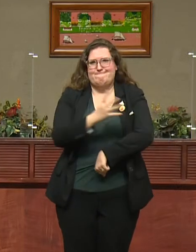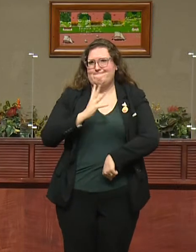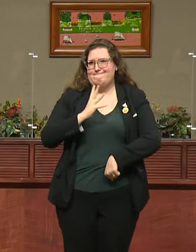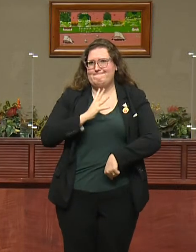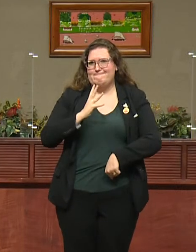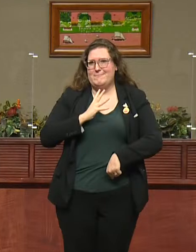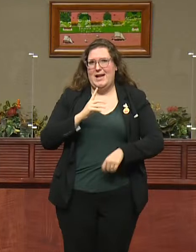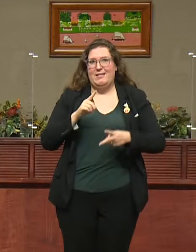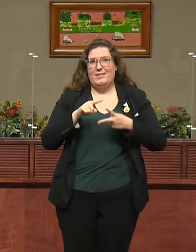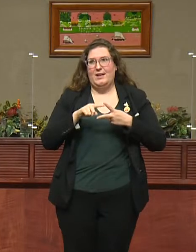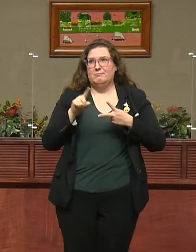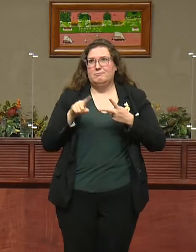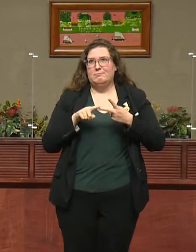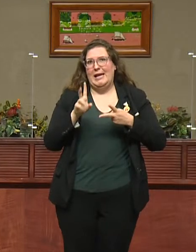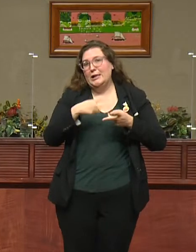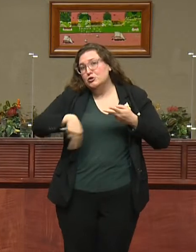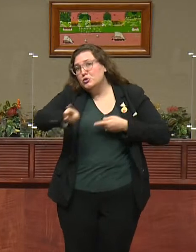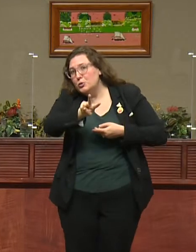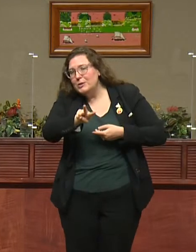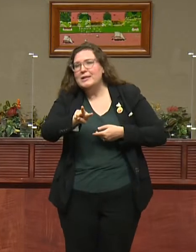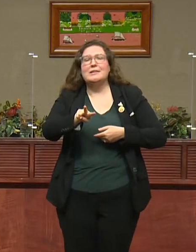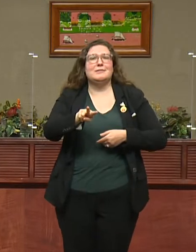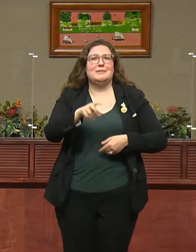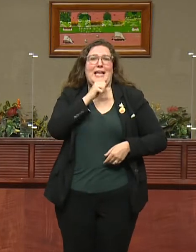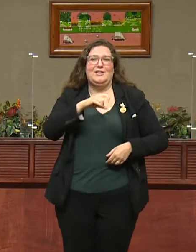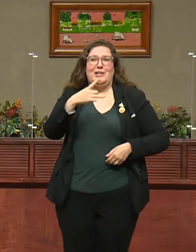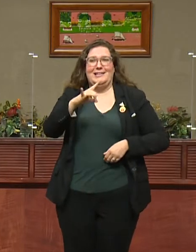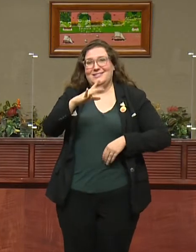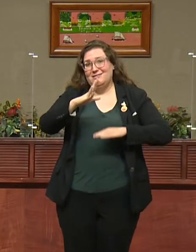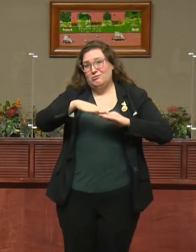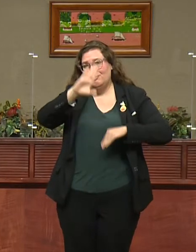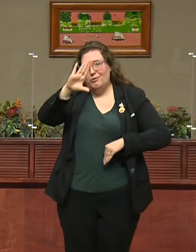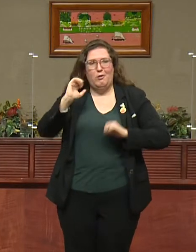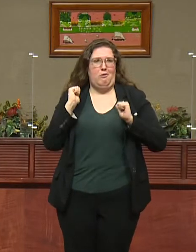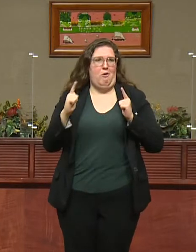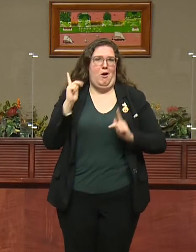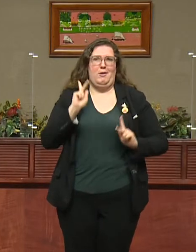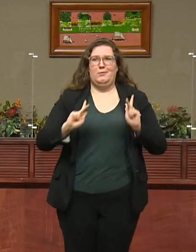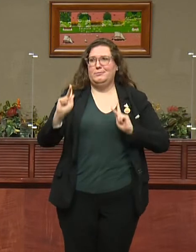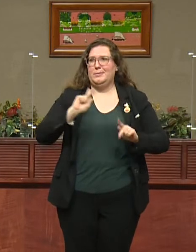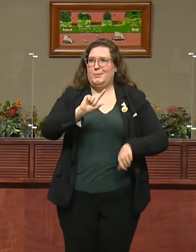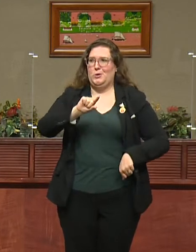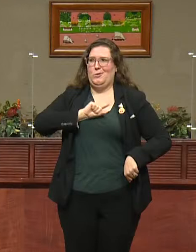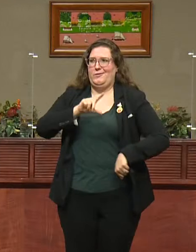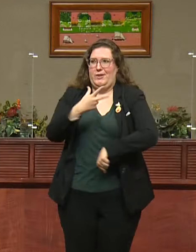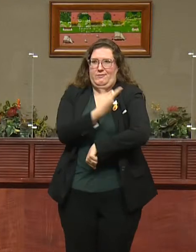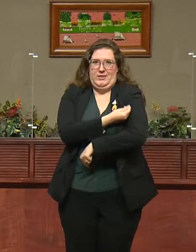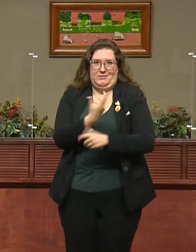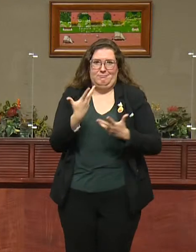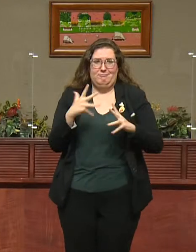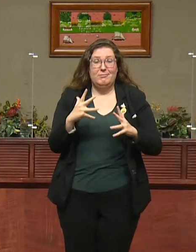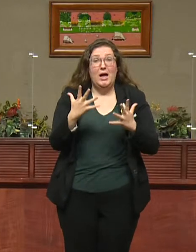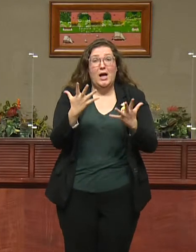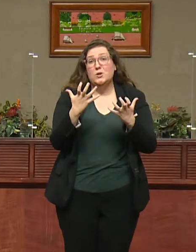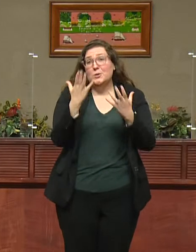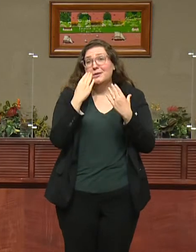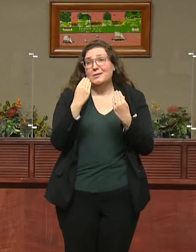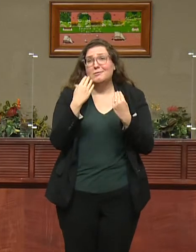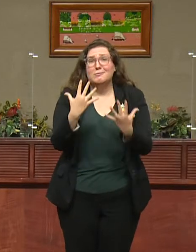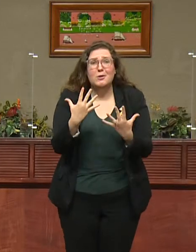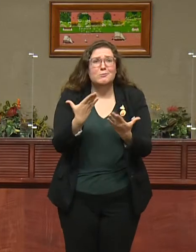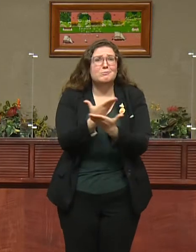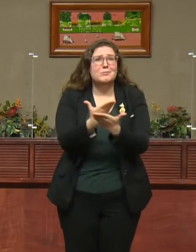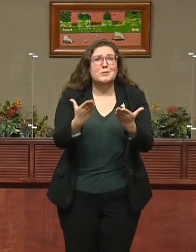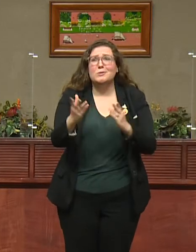Monday that all residents 18 and older will be eligible for the vaccine. And I want to thank the residents that have